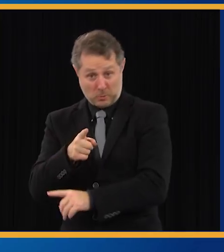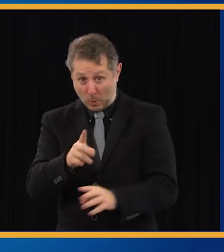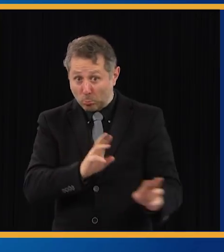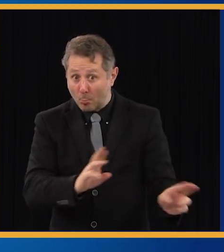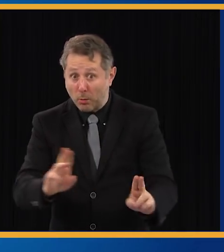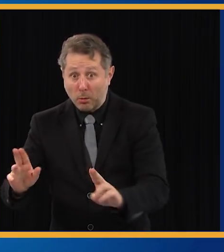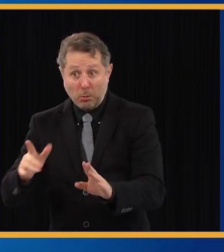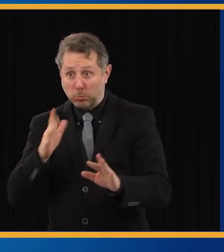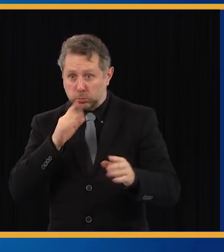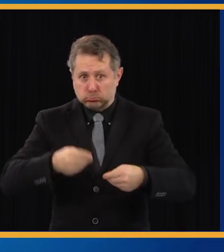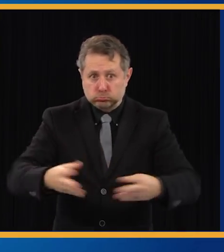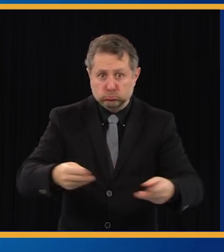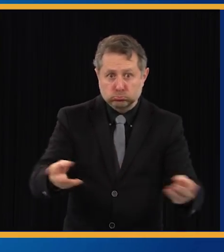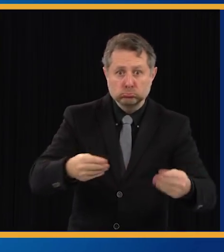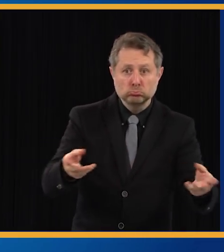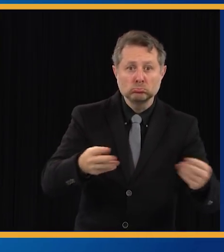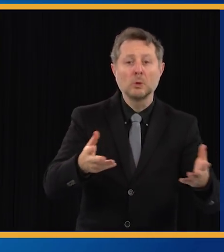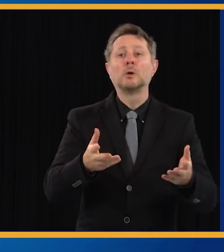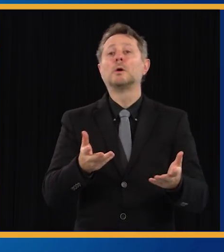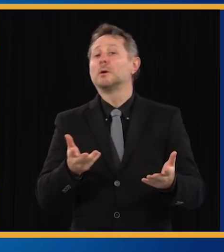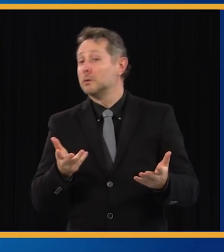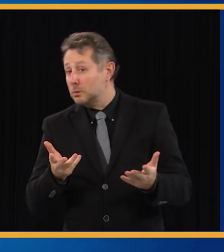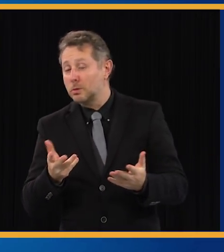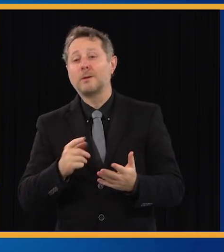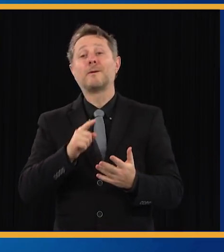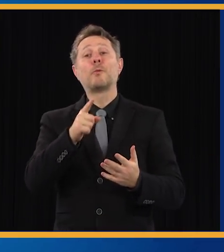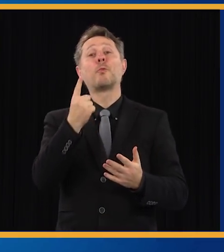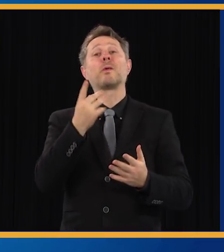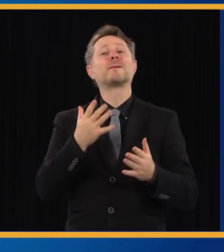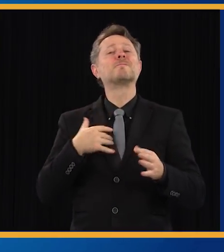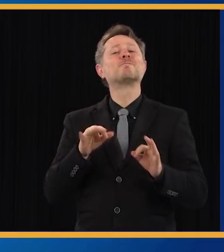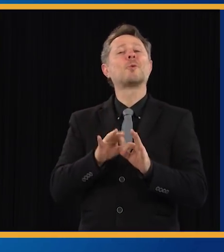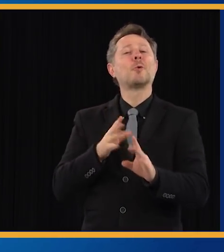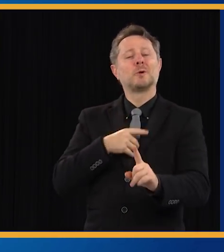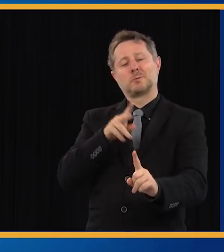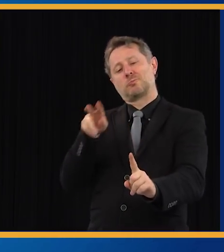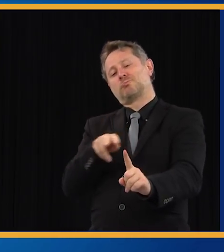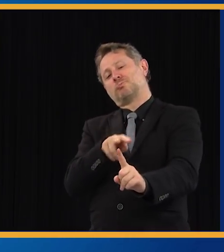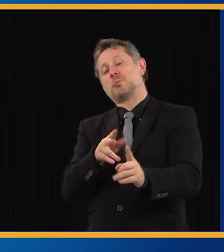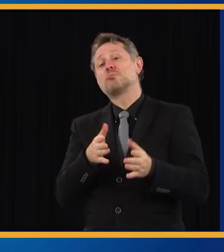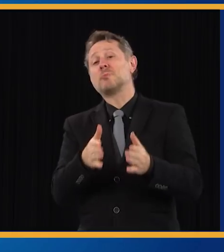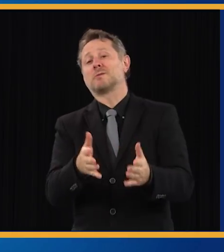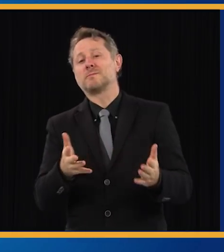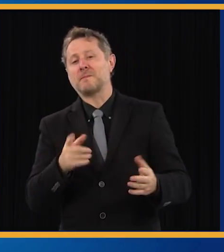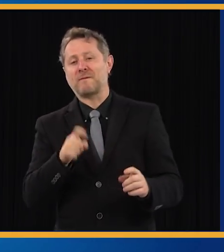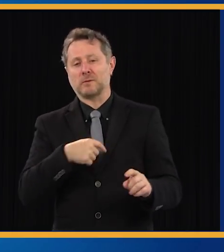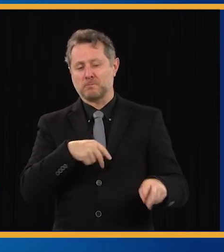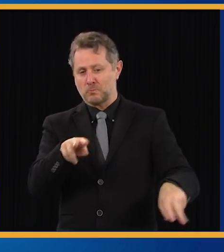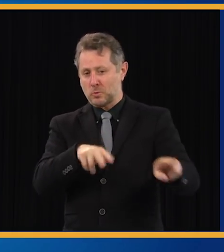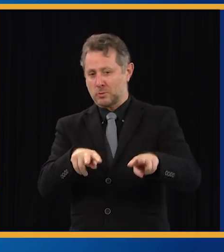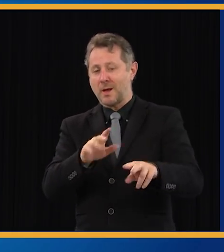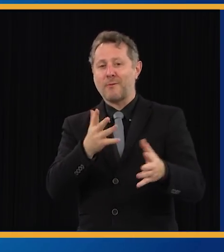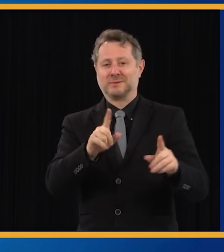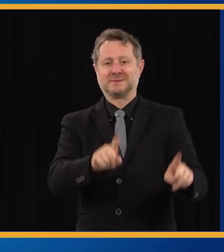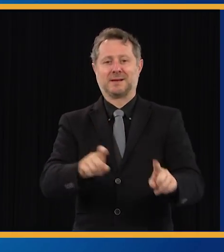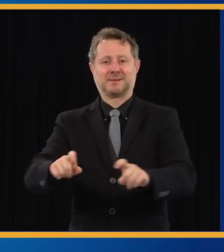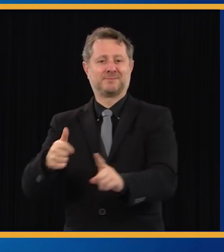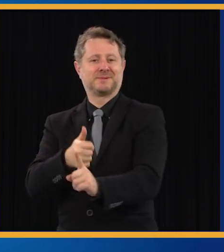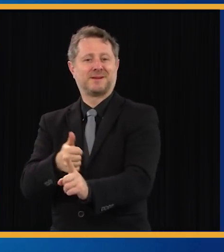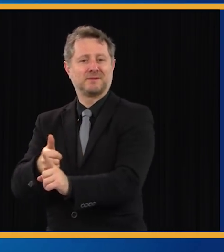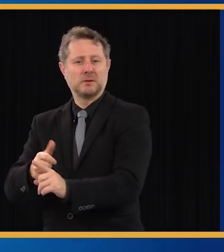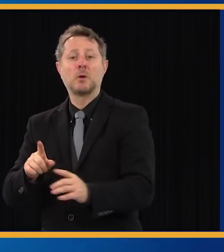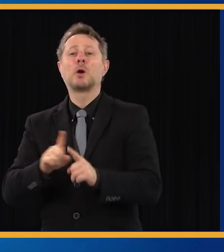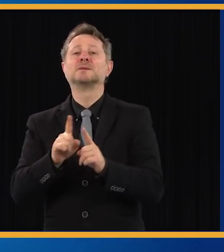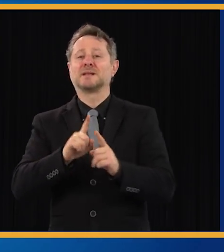Because testing is one of the main monitors, right? Do we have a tracing system in place? We all talk